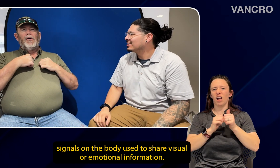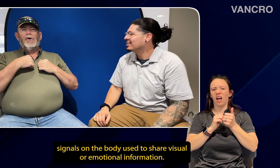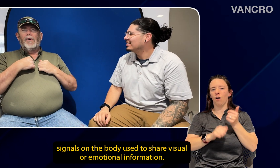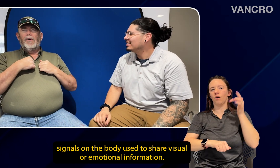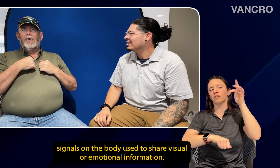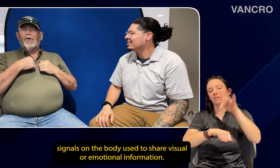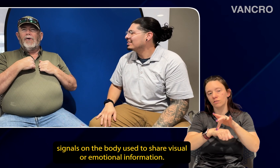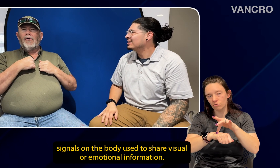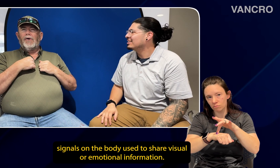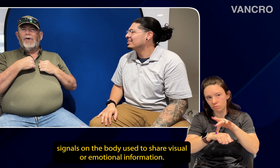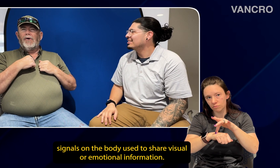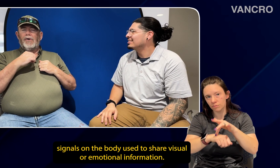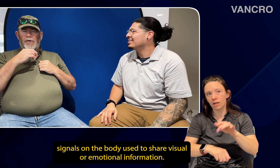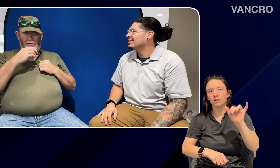or emotional information.